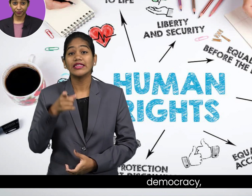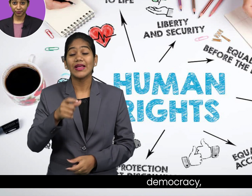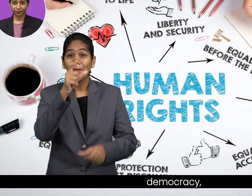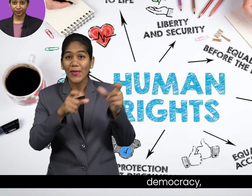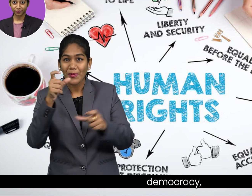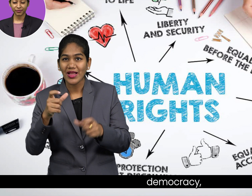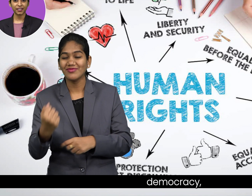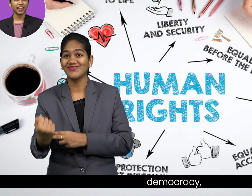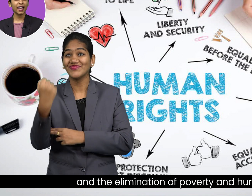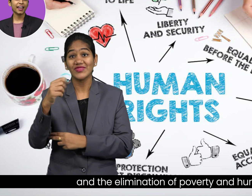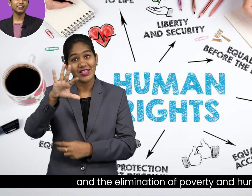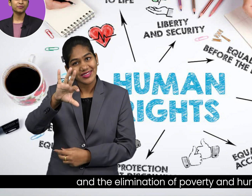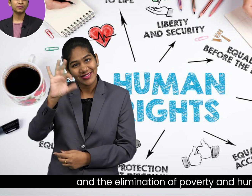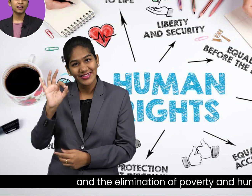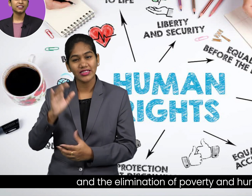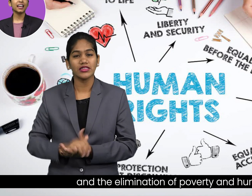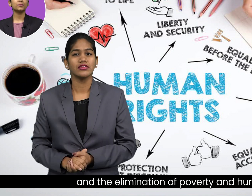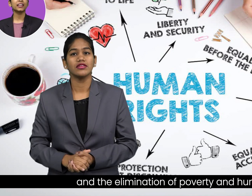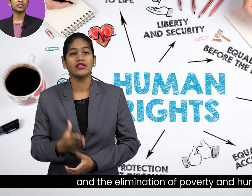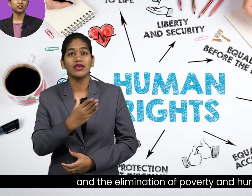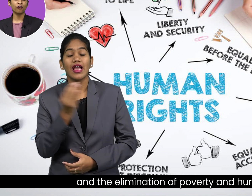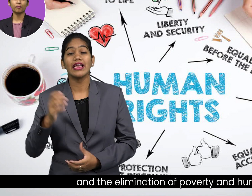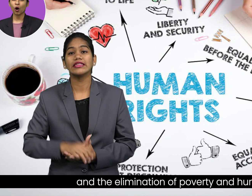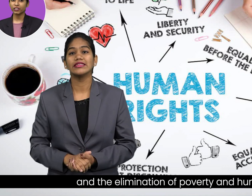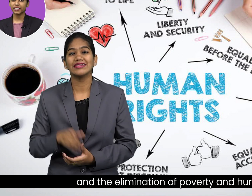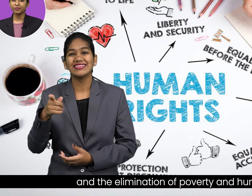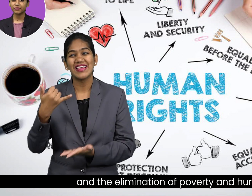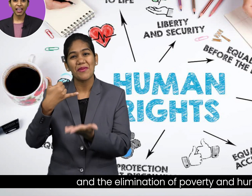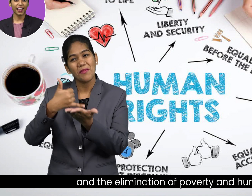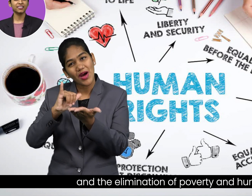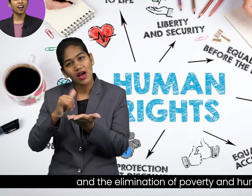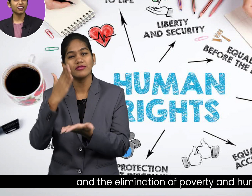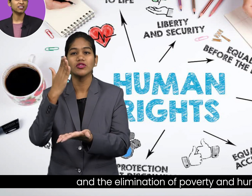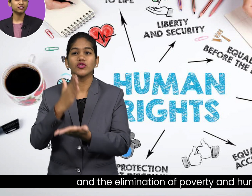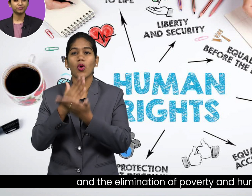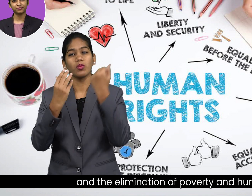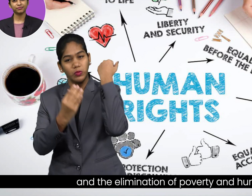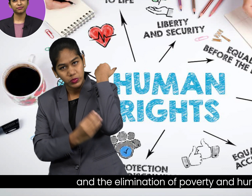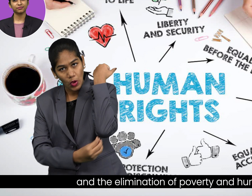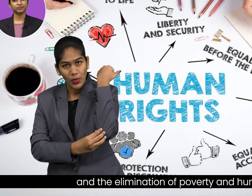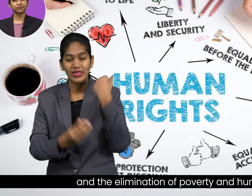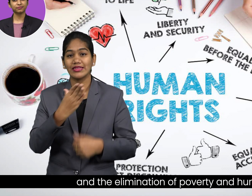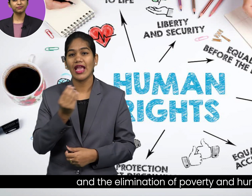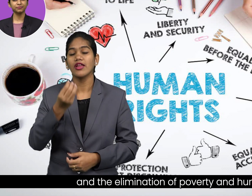democracy, and the elimination of poverty and hunger.